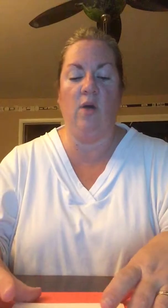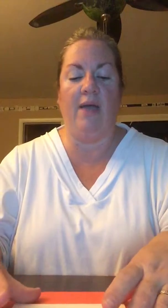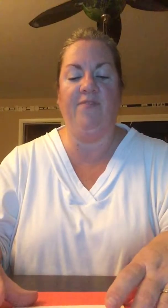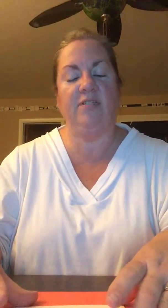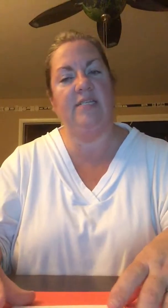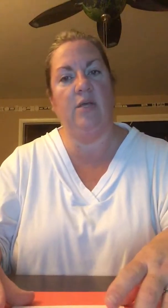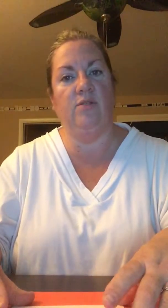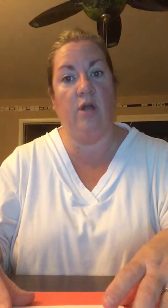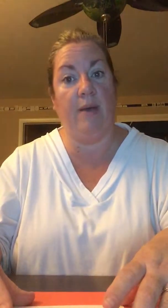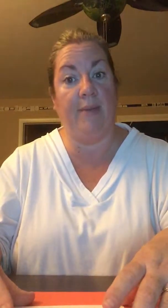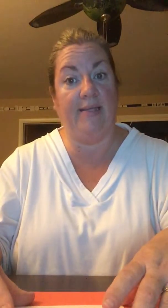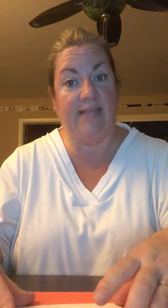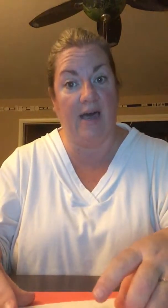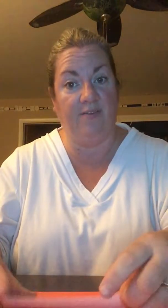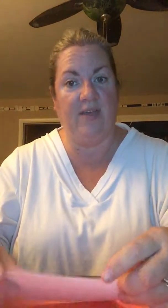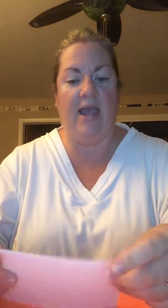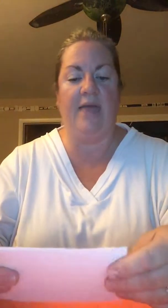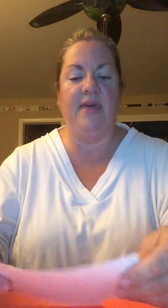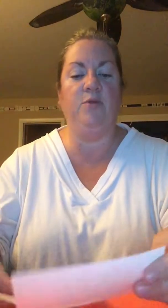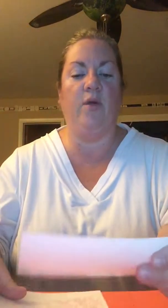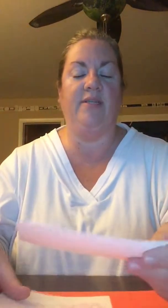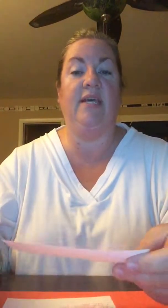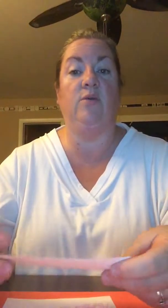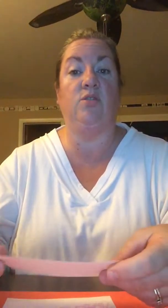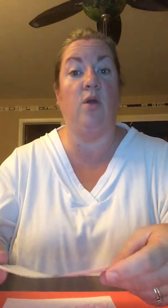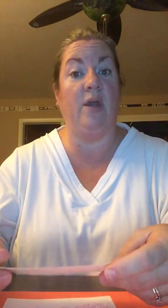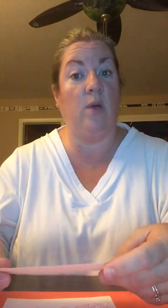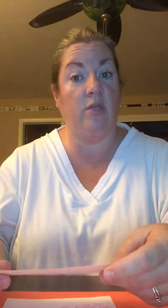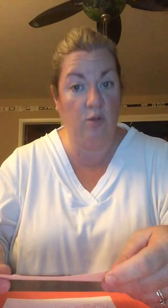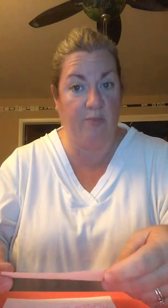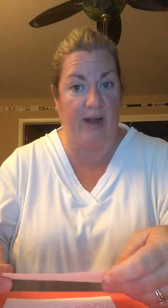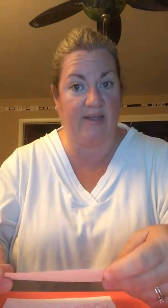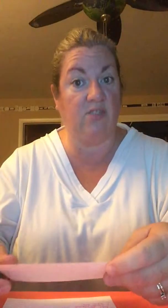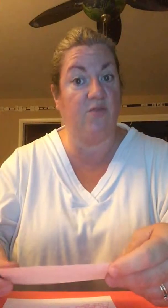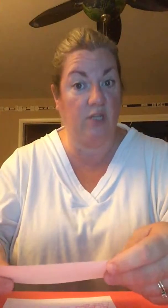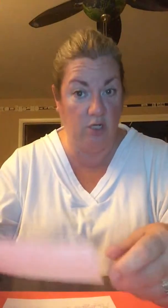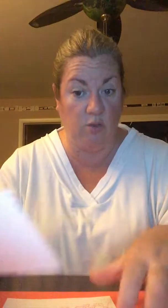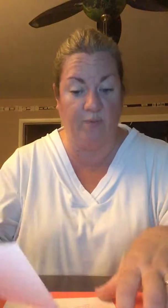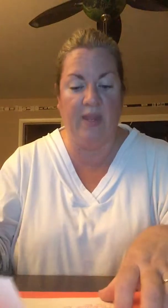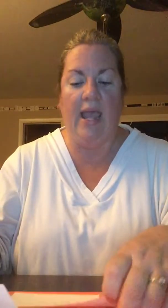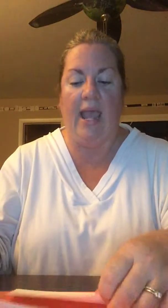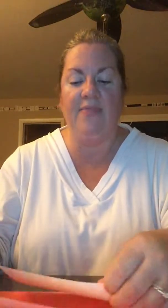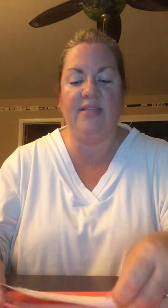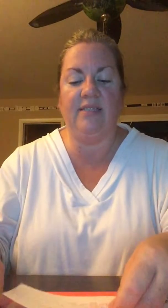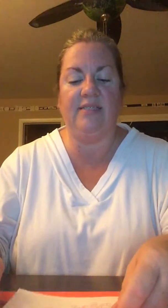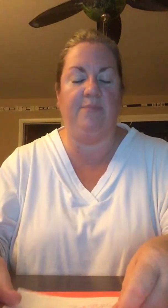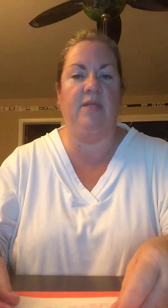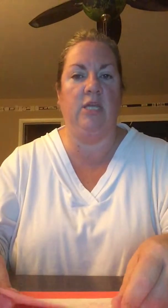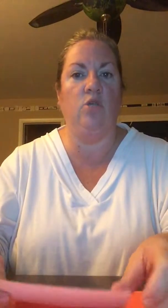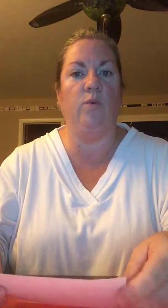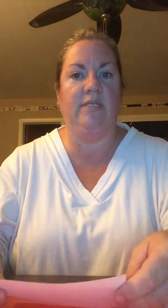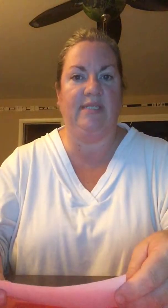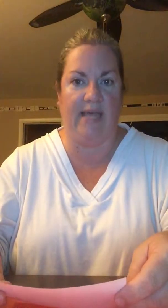I'm first going to tell you a story about myself, and then I'm going to tell you a story that I want you to practice for you. And this is something that you would